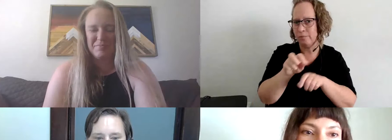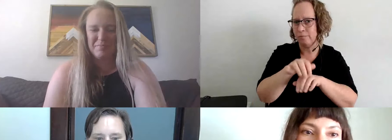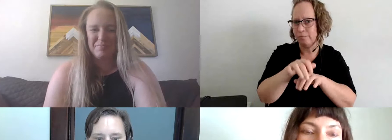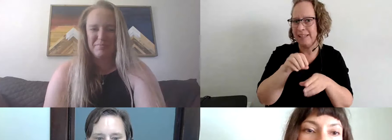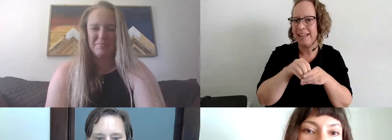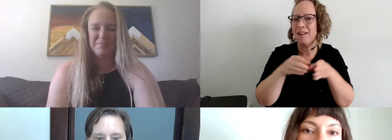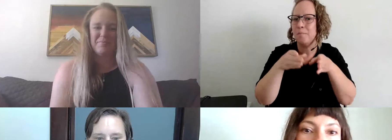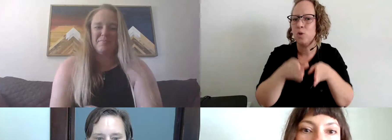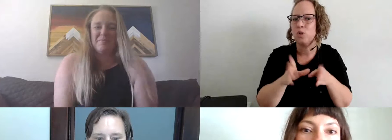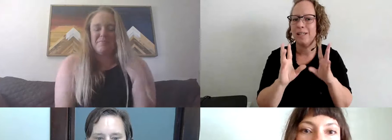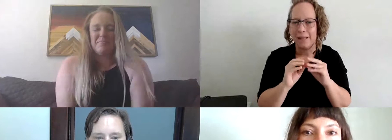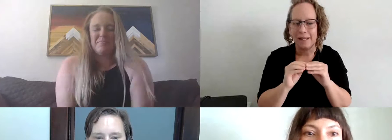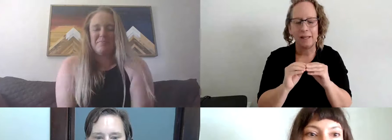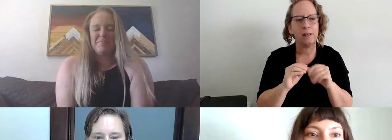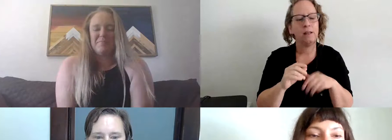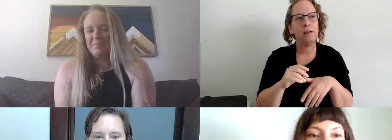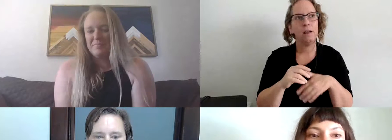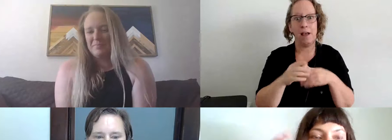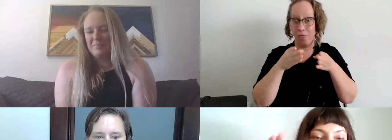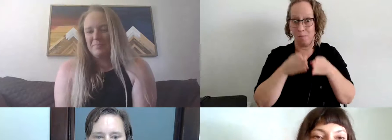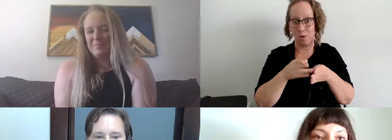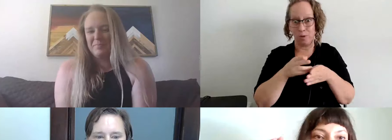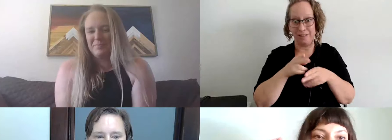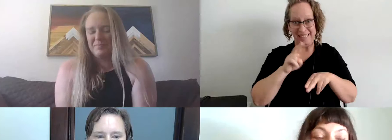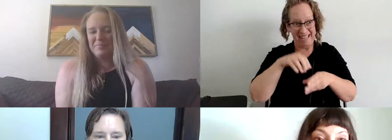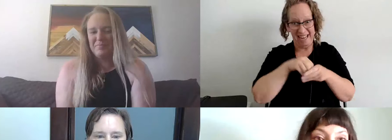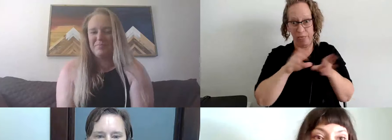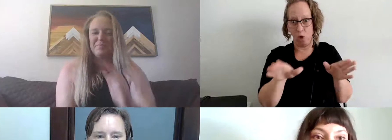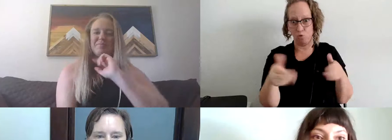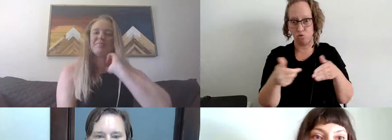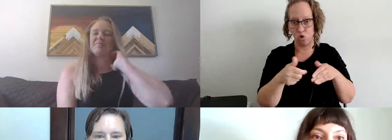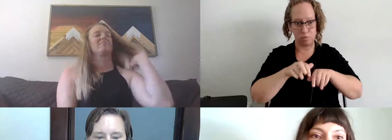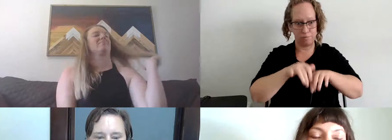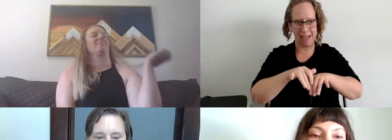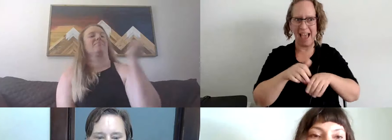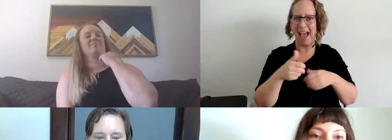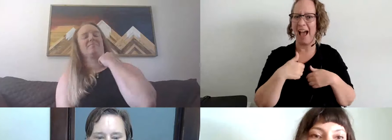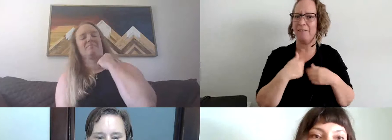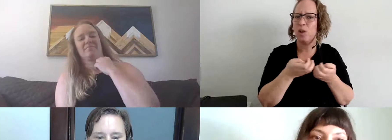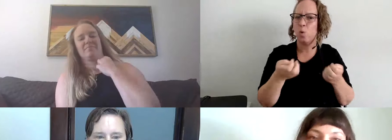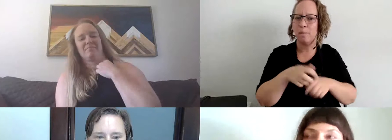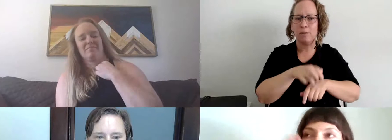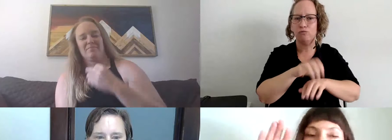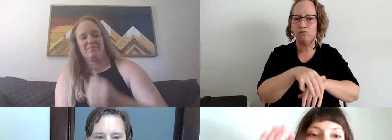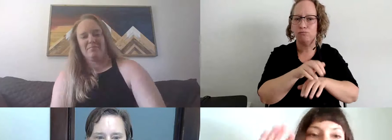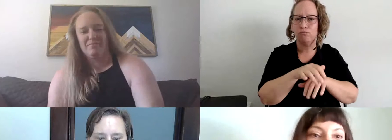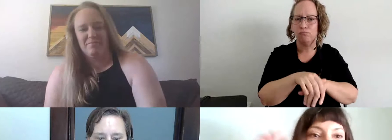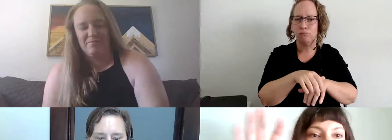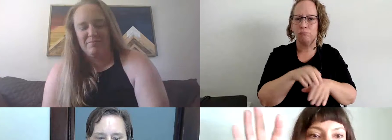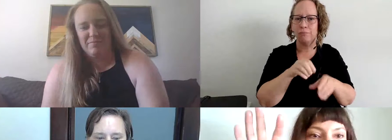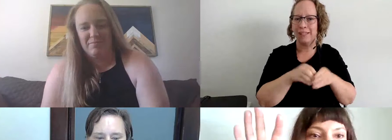in-person meeting, where they're sitting there, they have a equipment that they use to caption everything that's